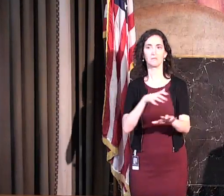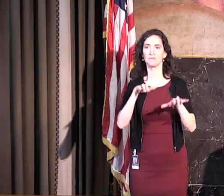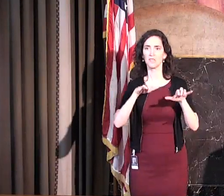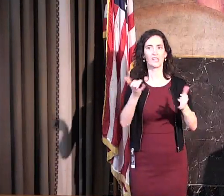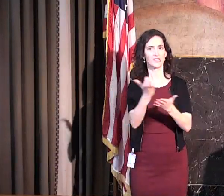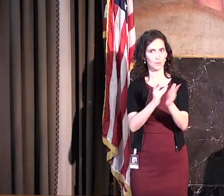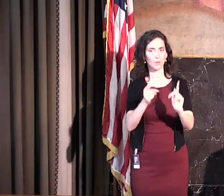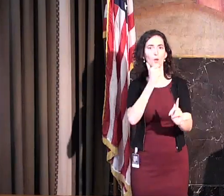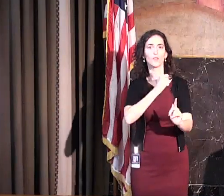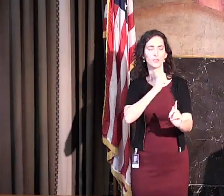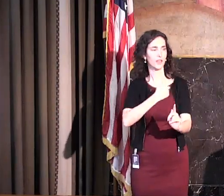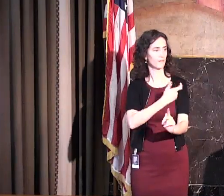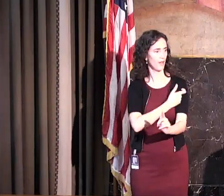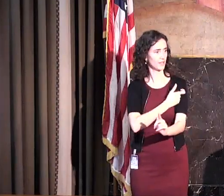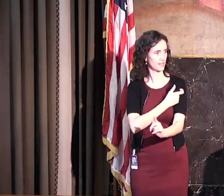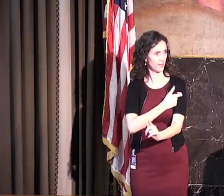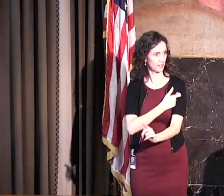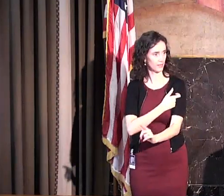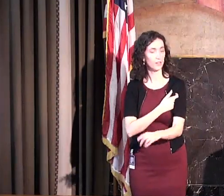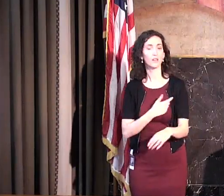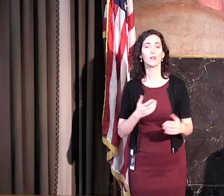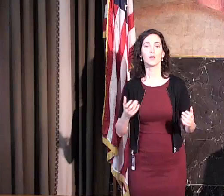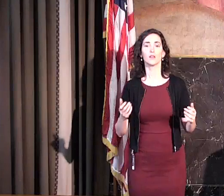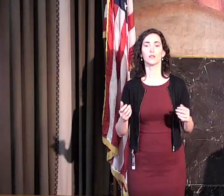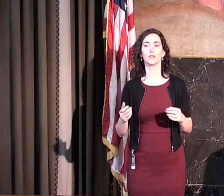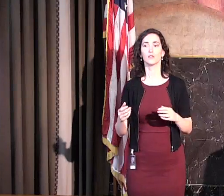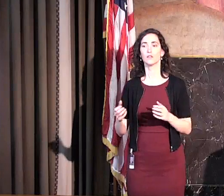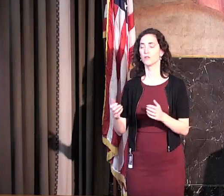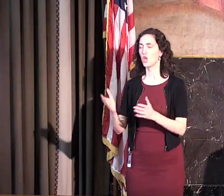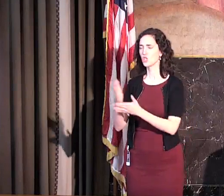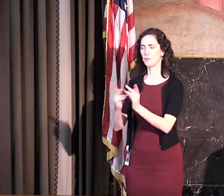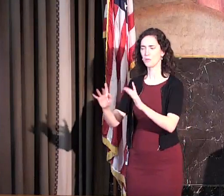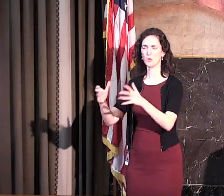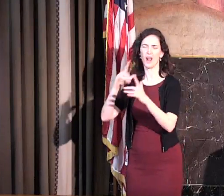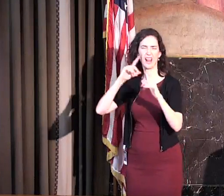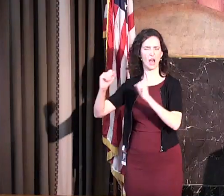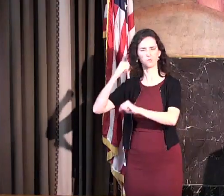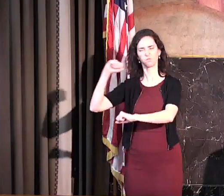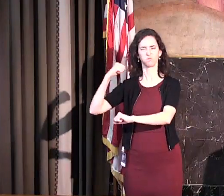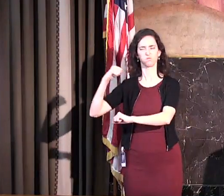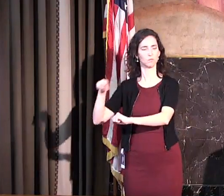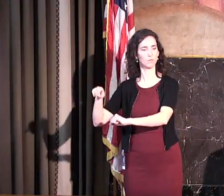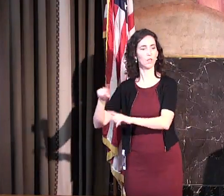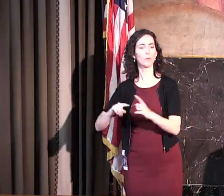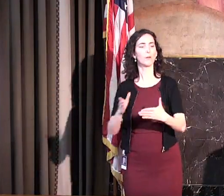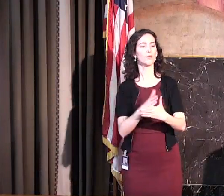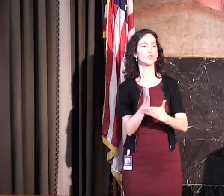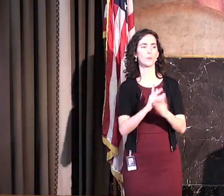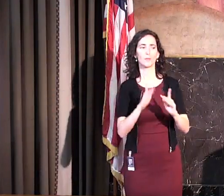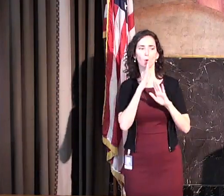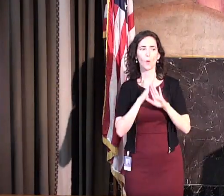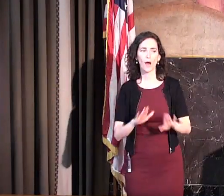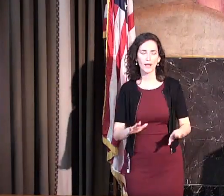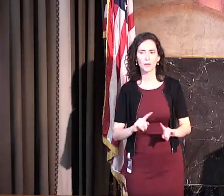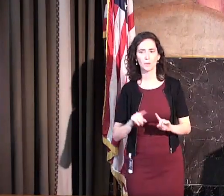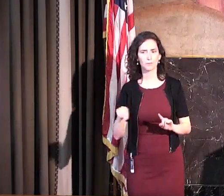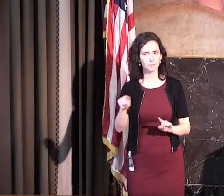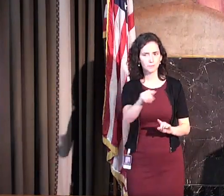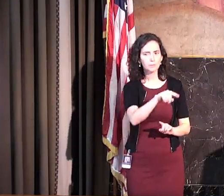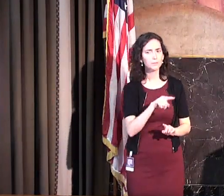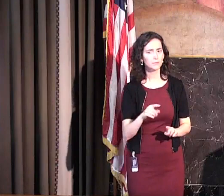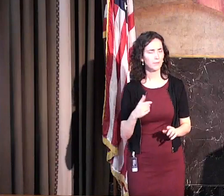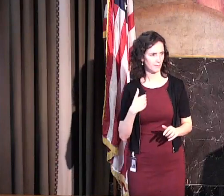more than people realize. It's just not the loudest of voices. I'll promise you this, and just like the governor